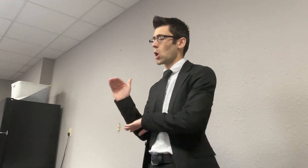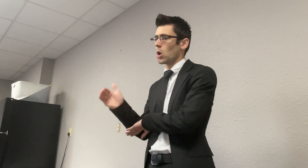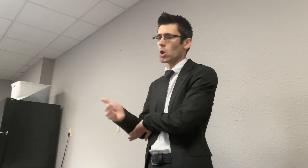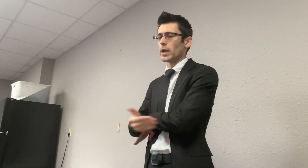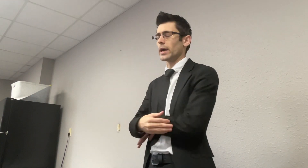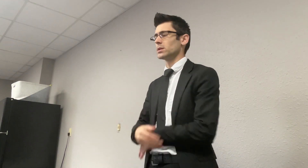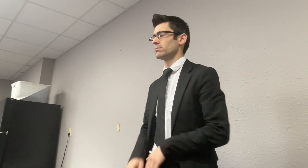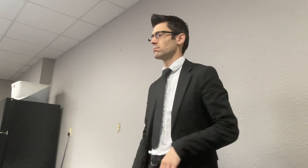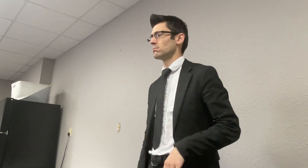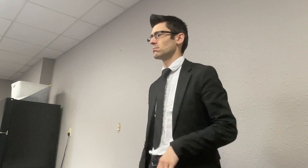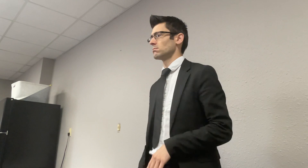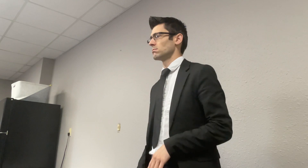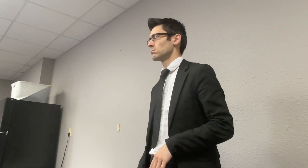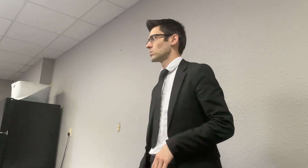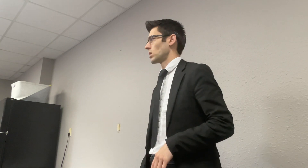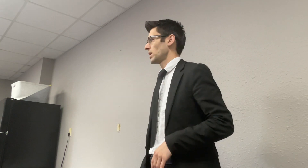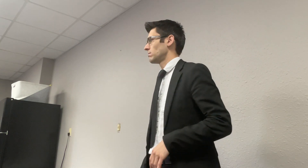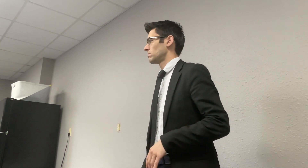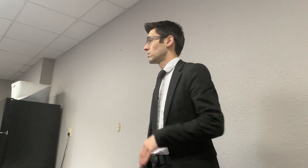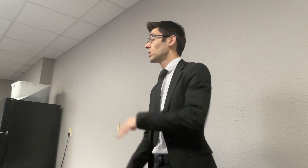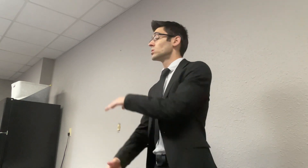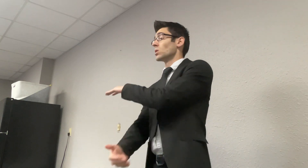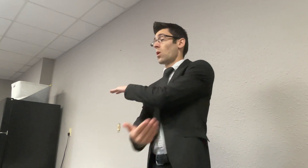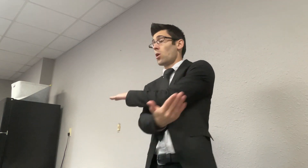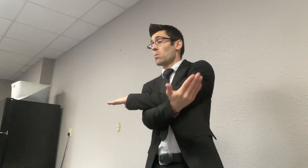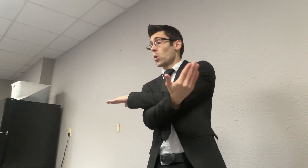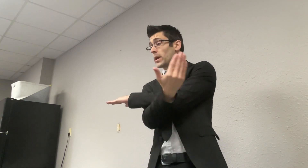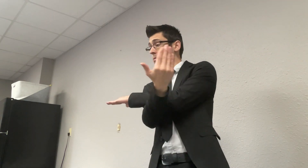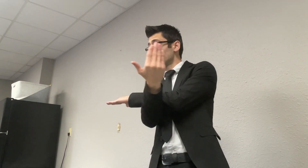All night. Right? So all morning,